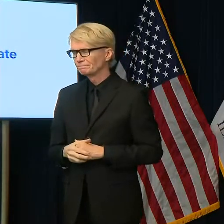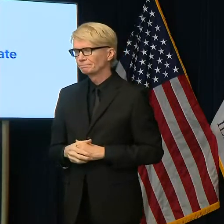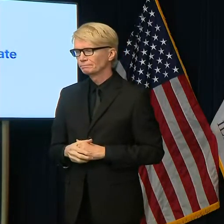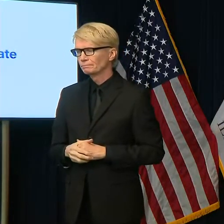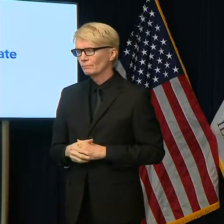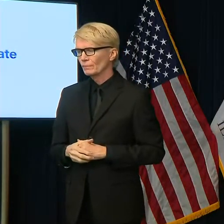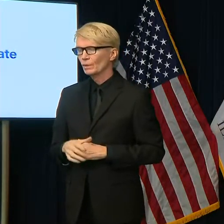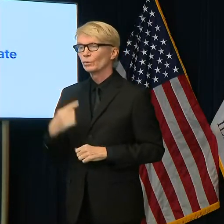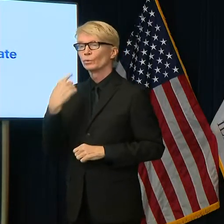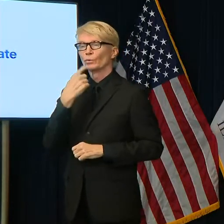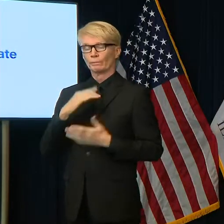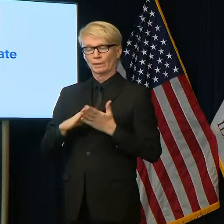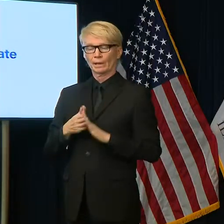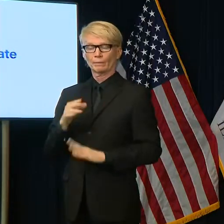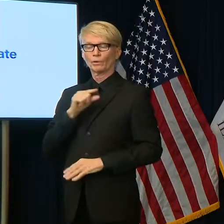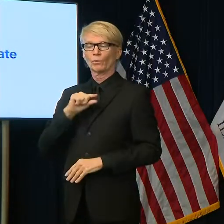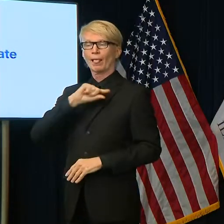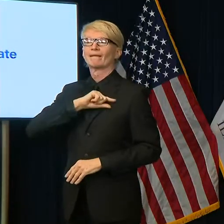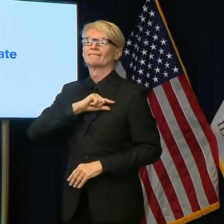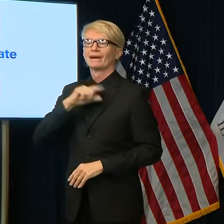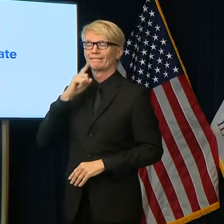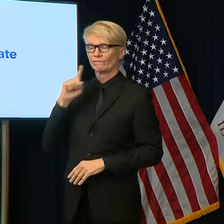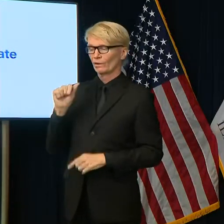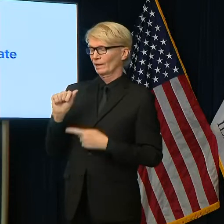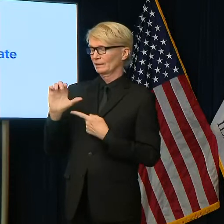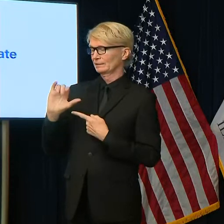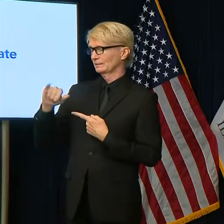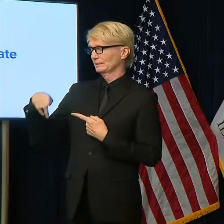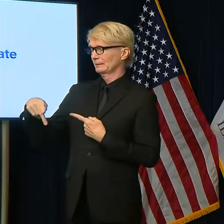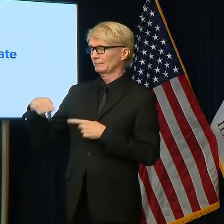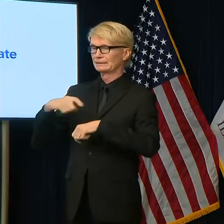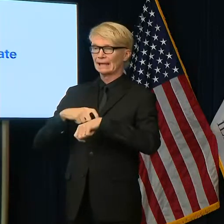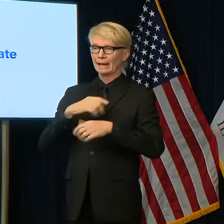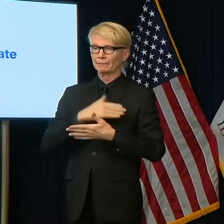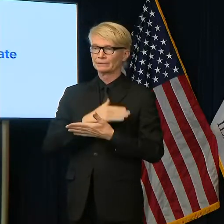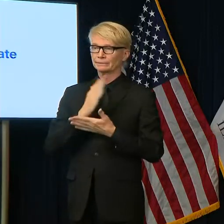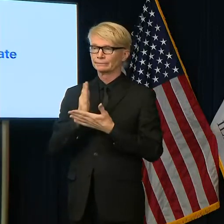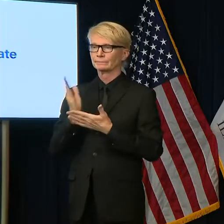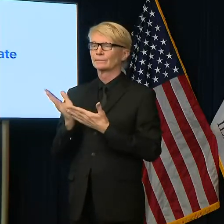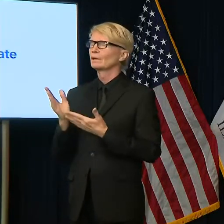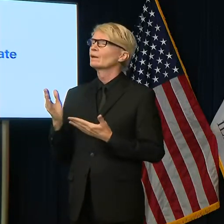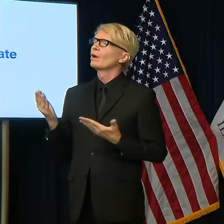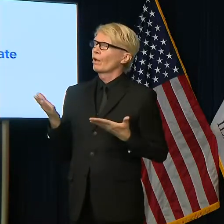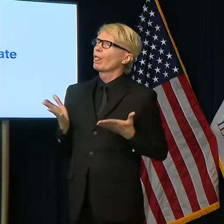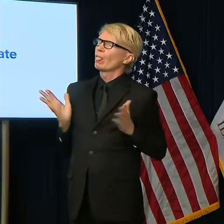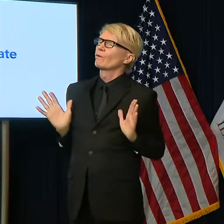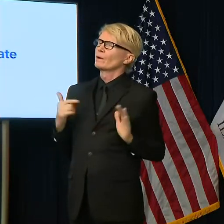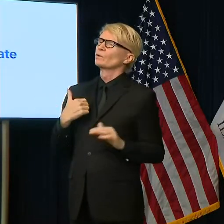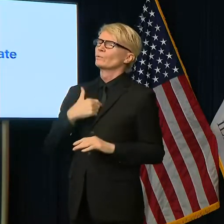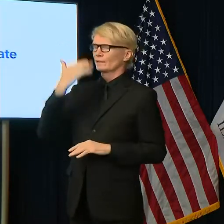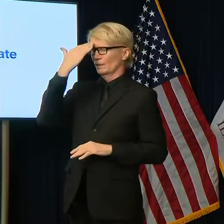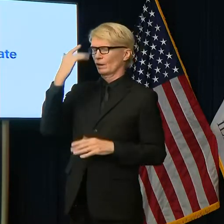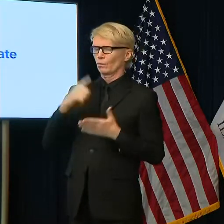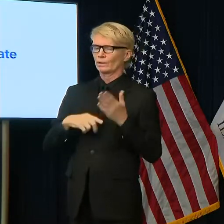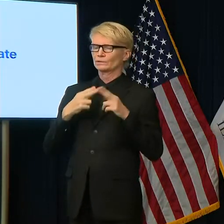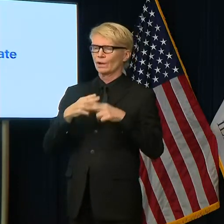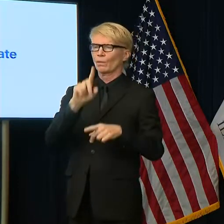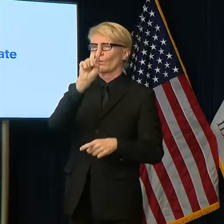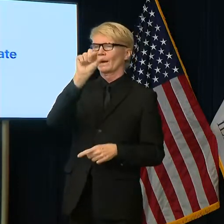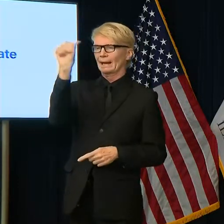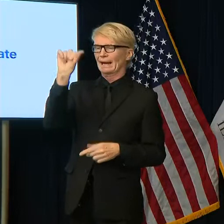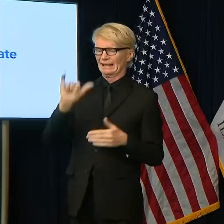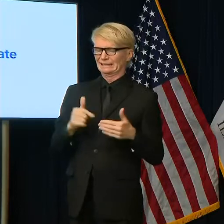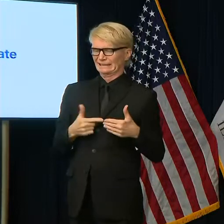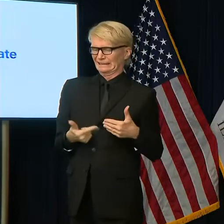who qualify for the ACIP phases, that'll be quite well known already. We know what the 1A phase looks